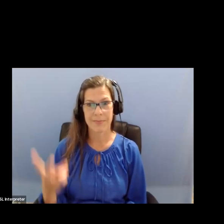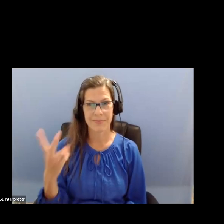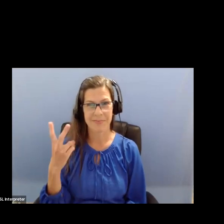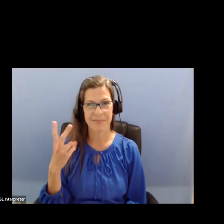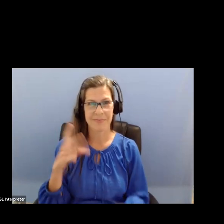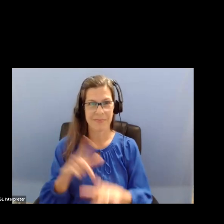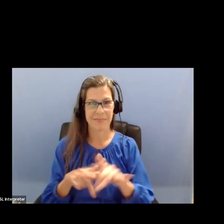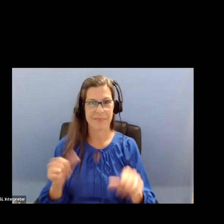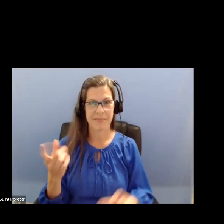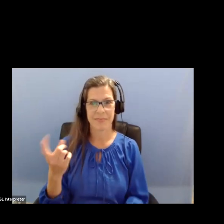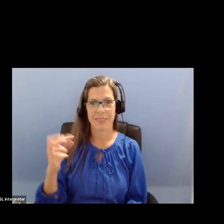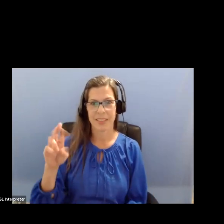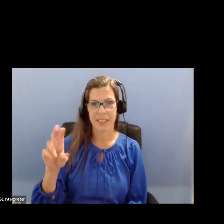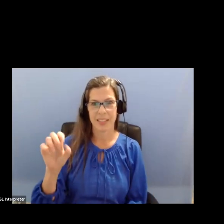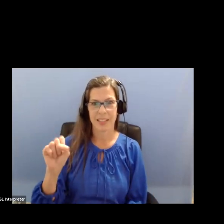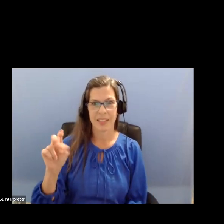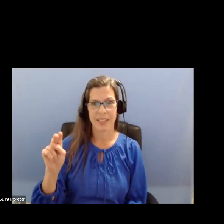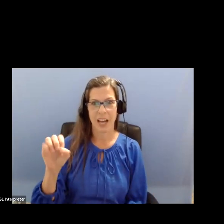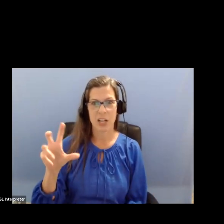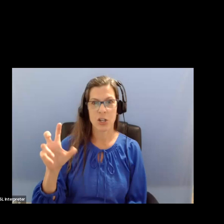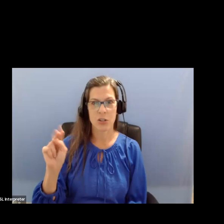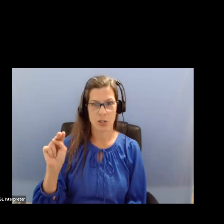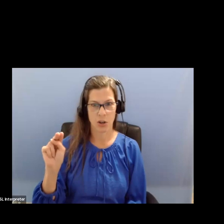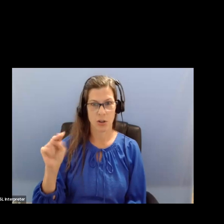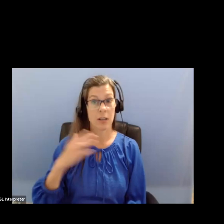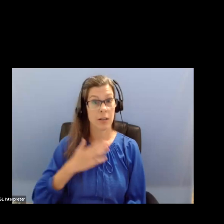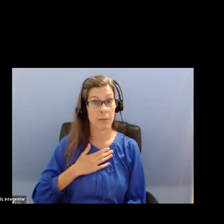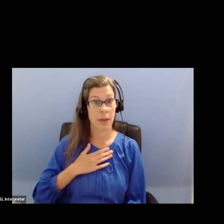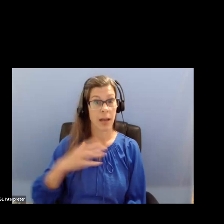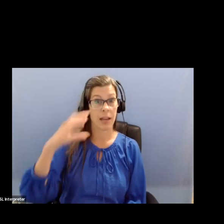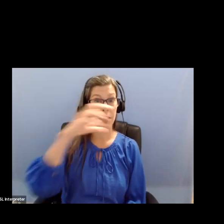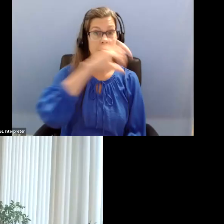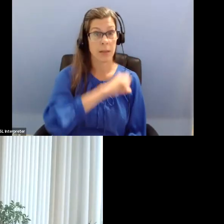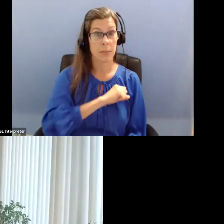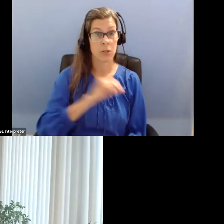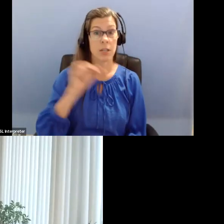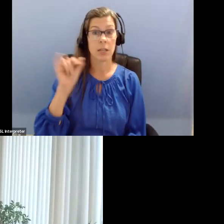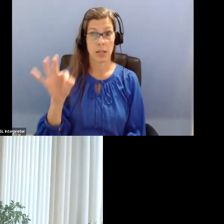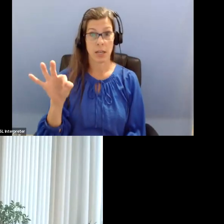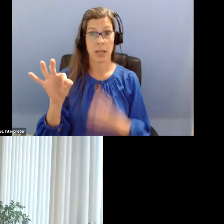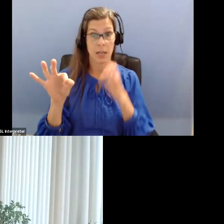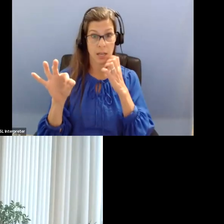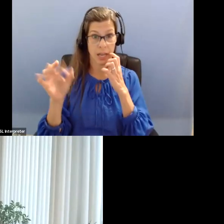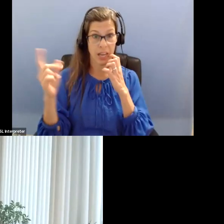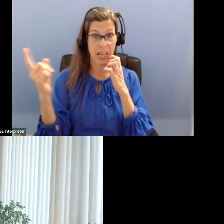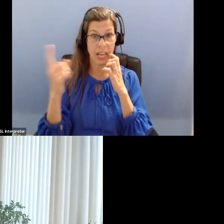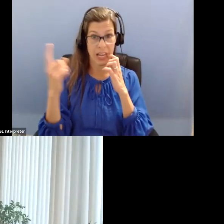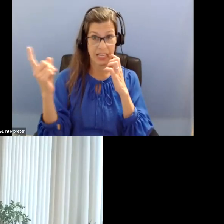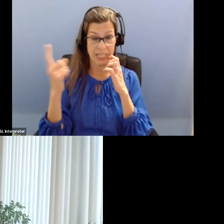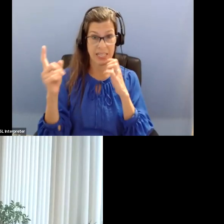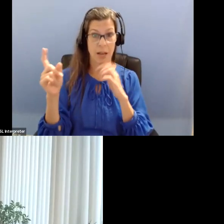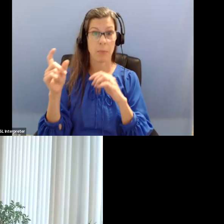Dr. Snowden and then Michelle. Yeah, so I think my assumption is that when somebody sends an email to the